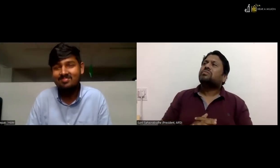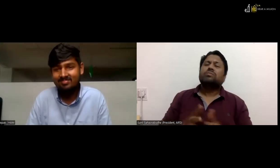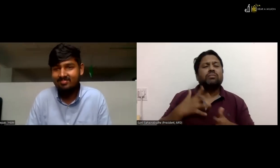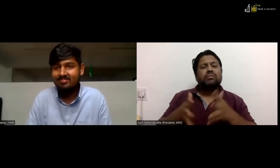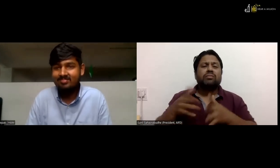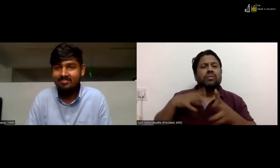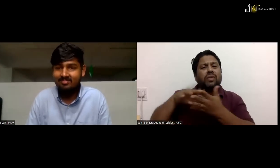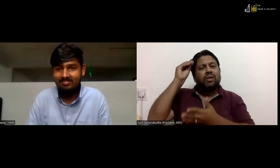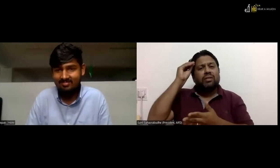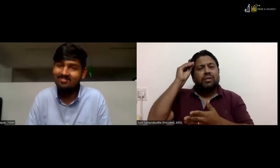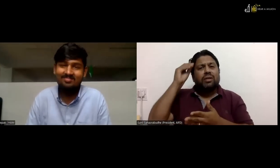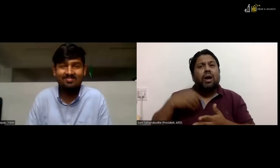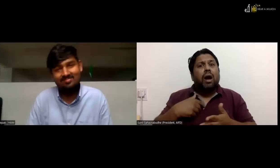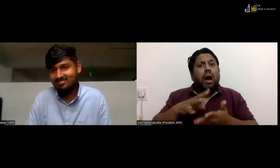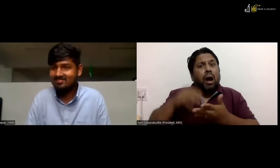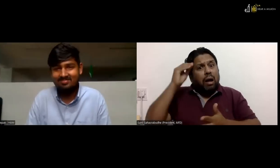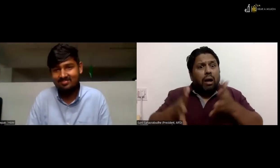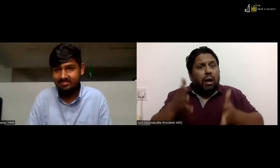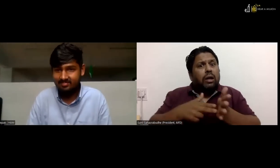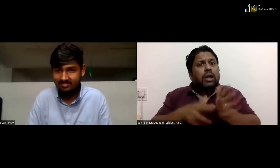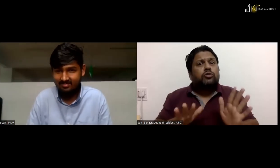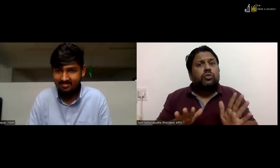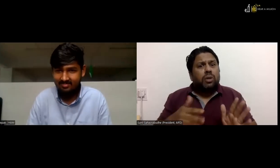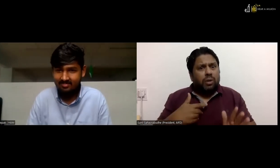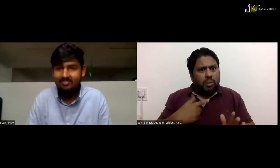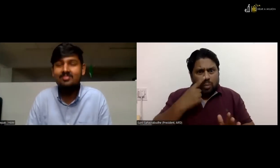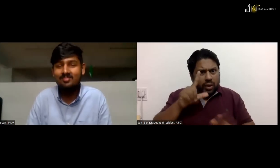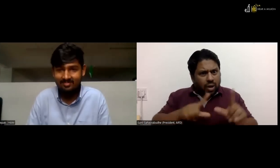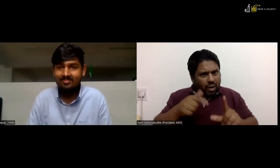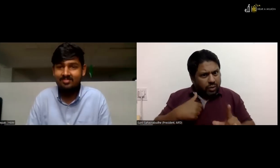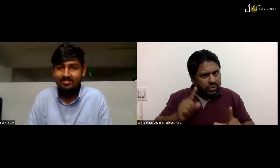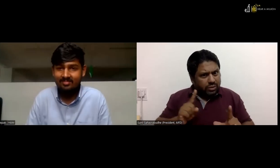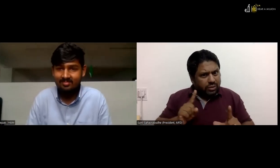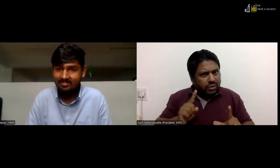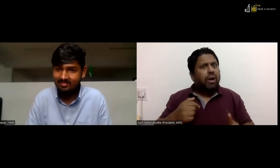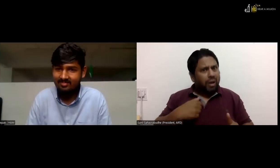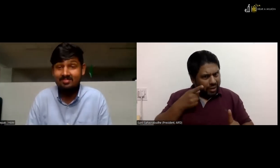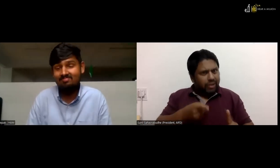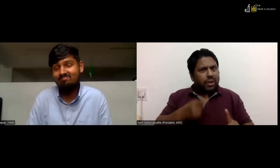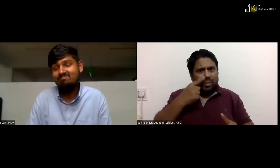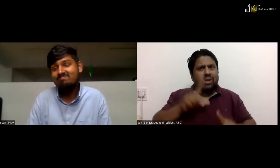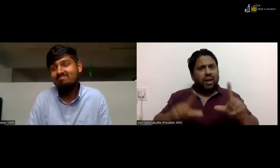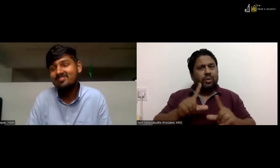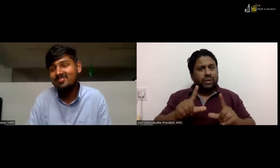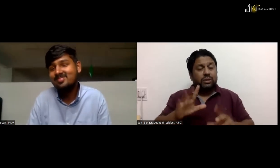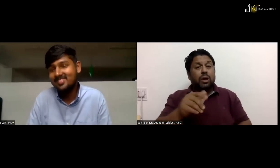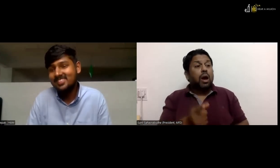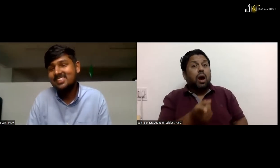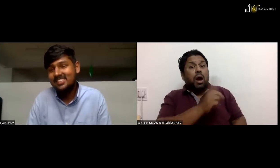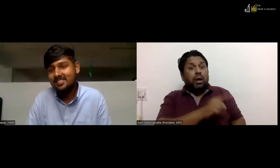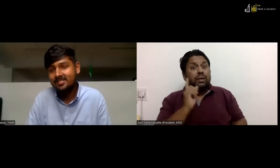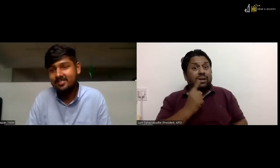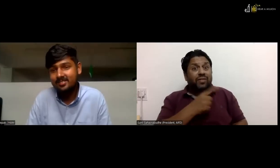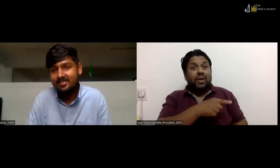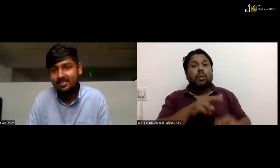the parents, anyone who is coming over here at my home, we just share, we have the